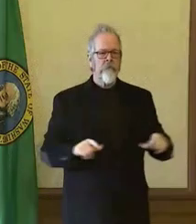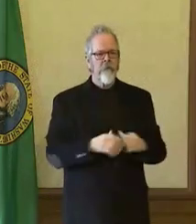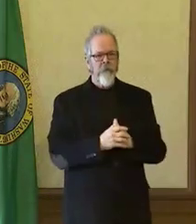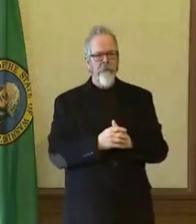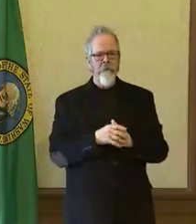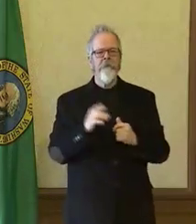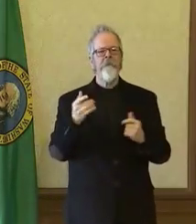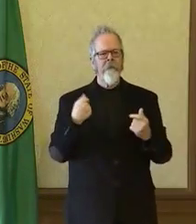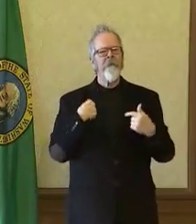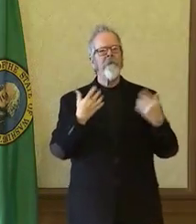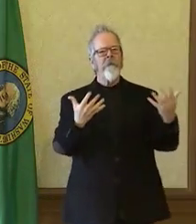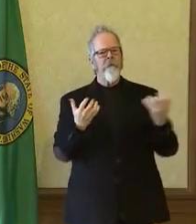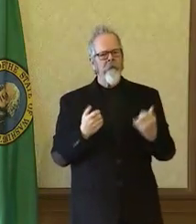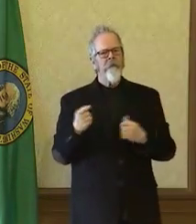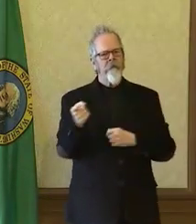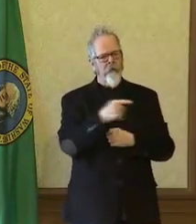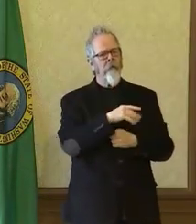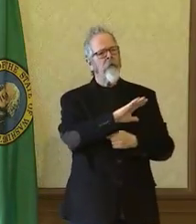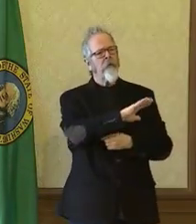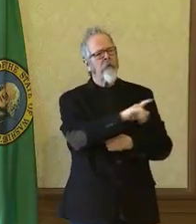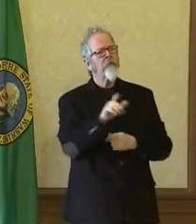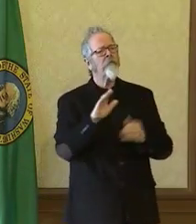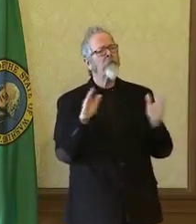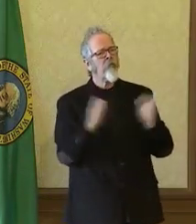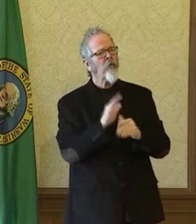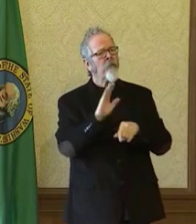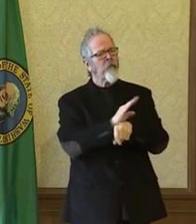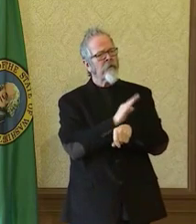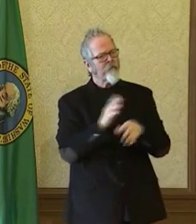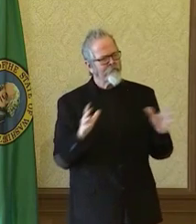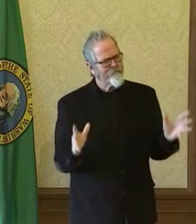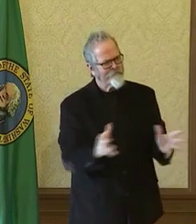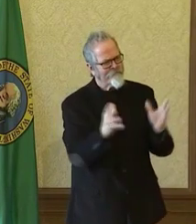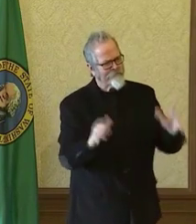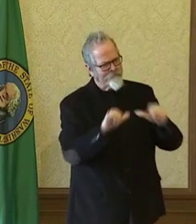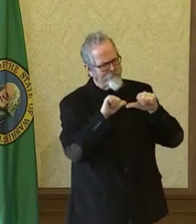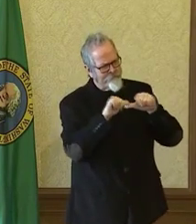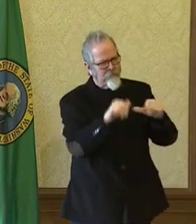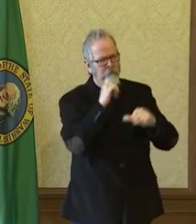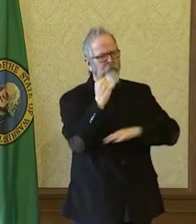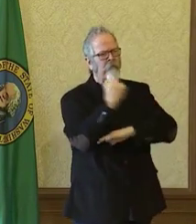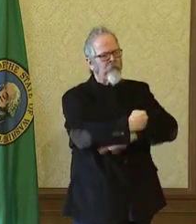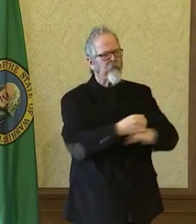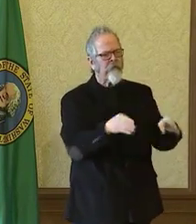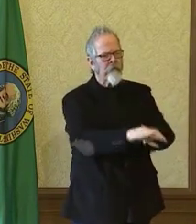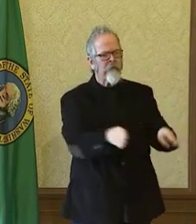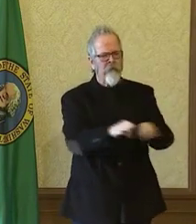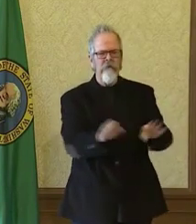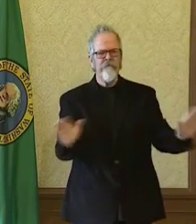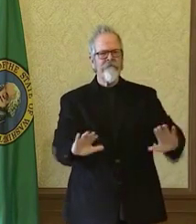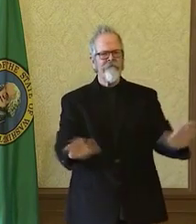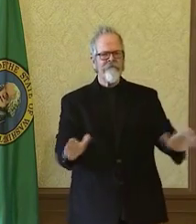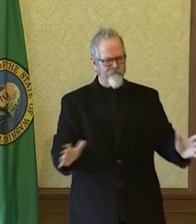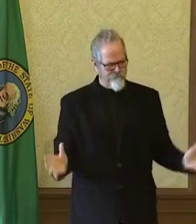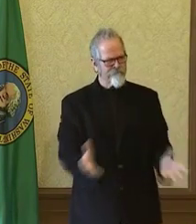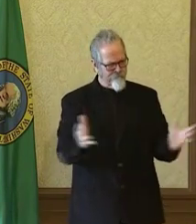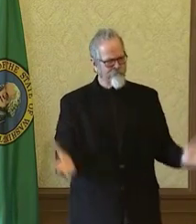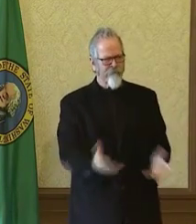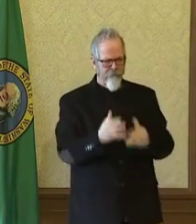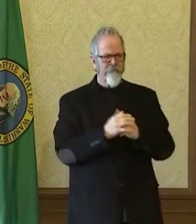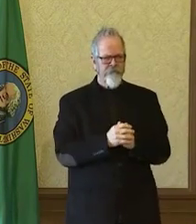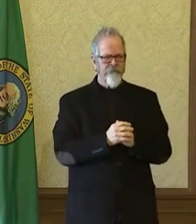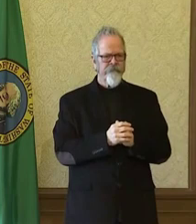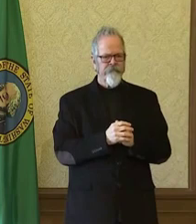access to economic assistance. So I'm announcing the Department of Commerce is providing a business resiliency